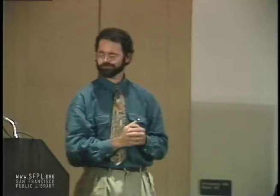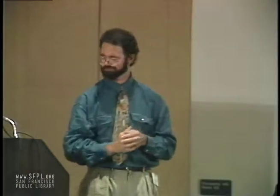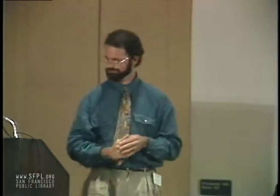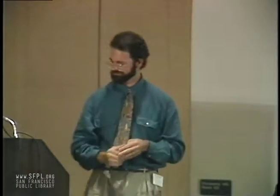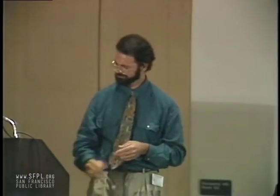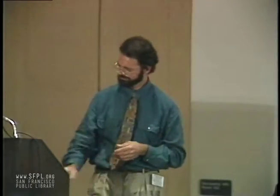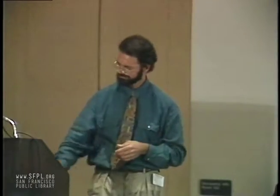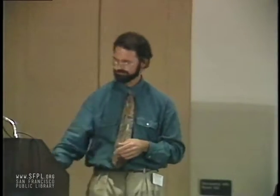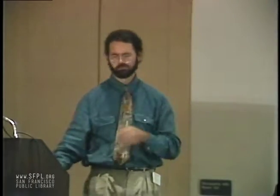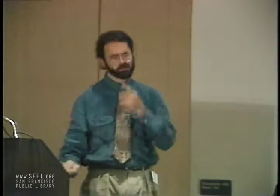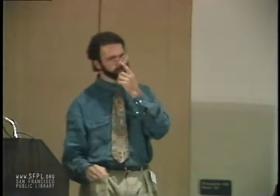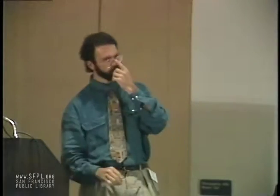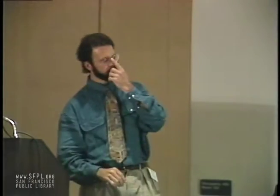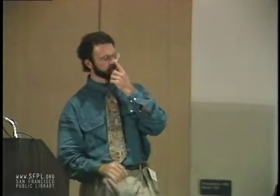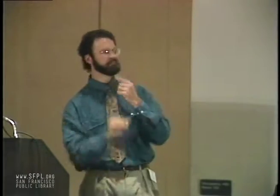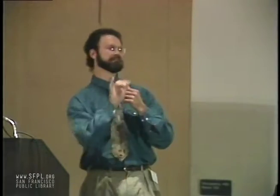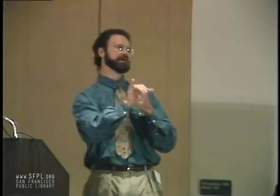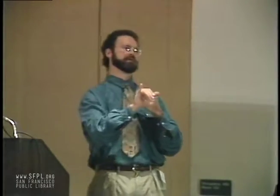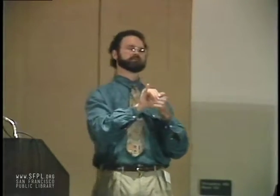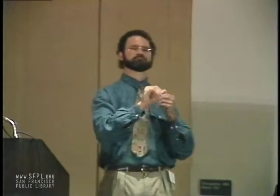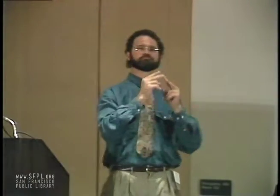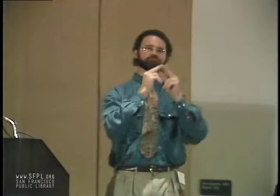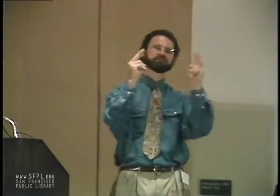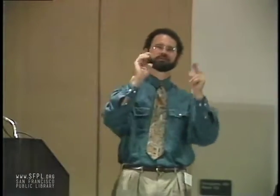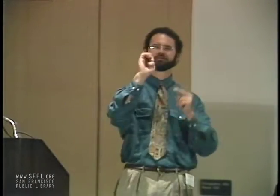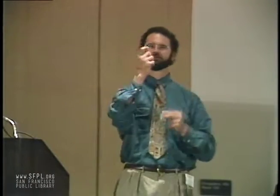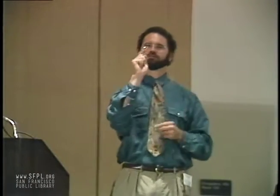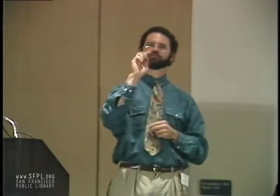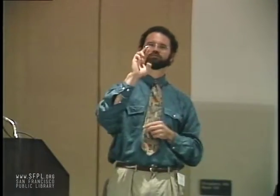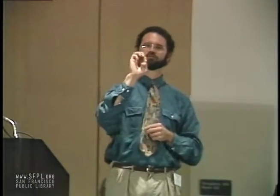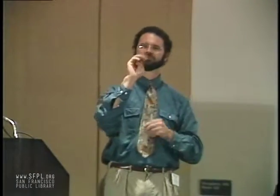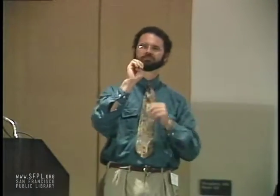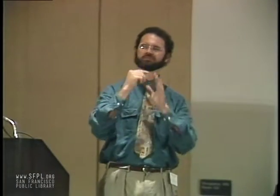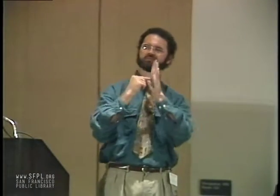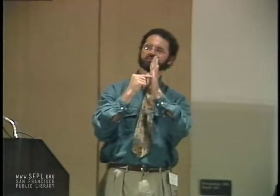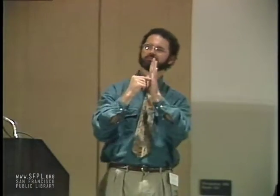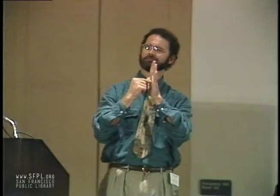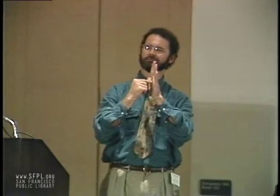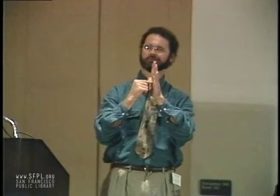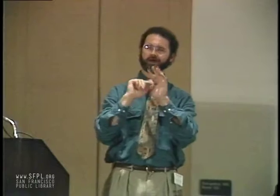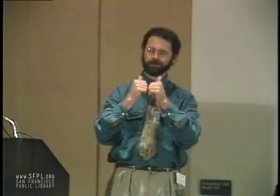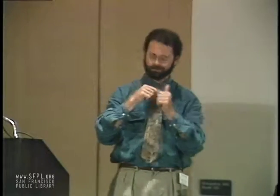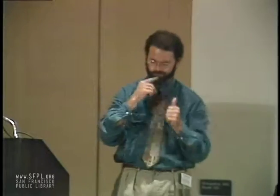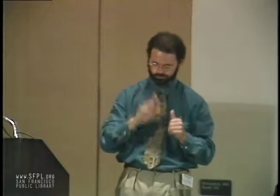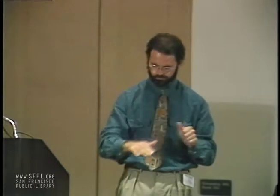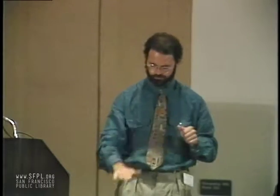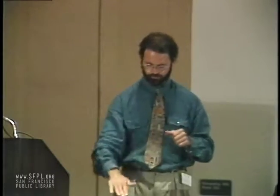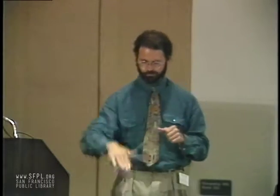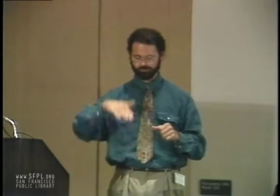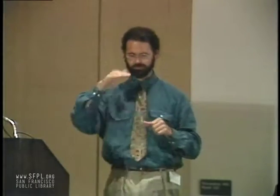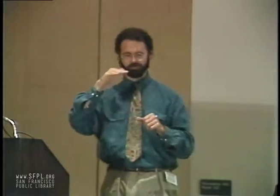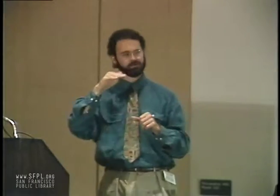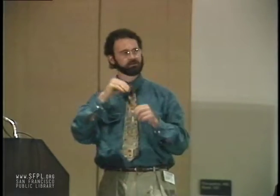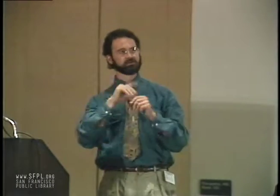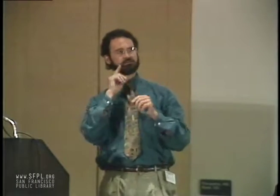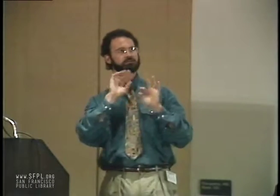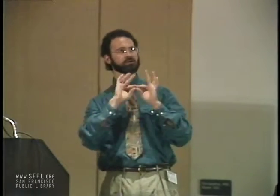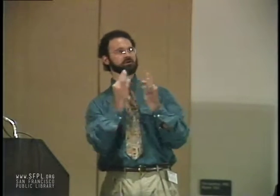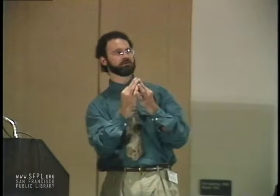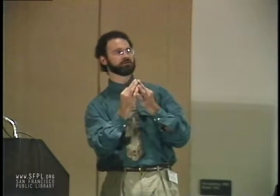normal, just like everybody else at the school. So that's a very extreme example of a